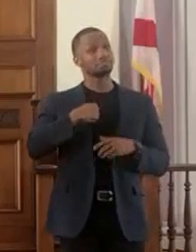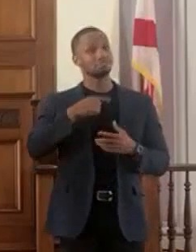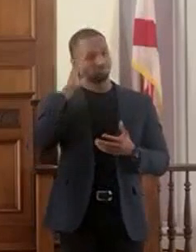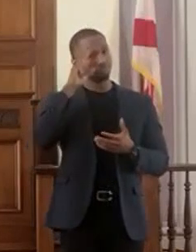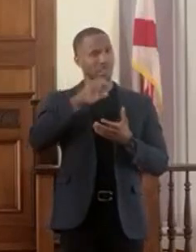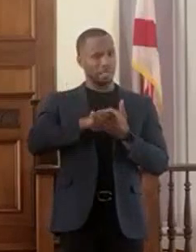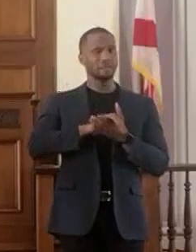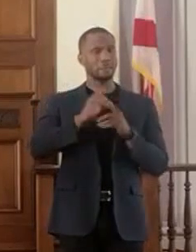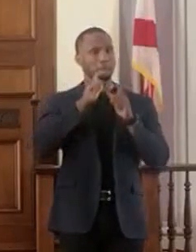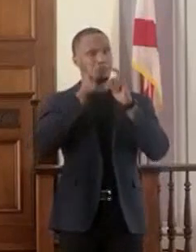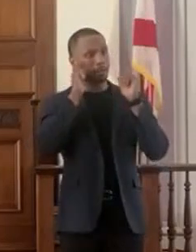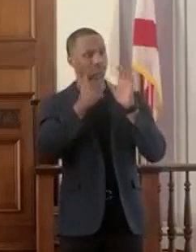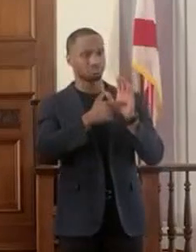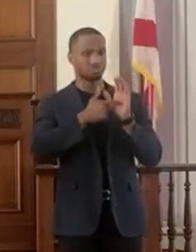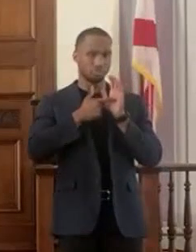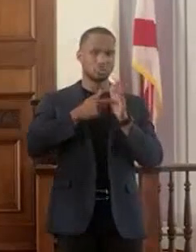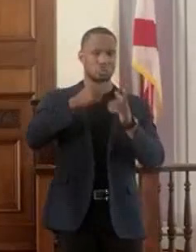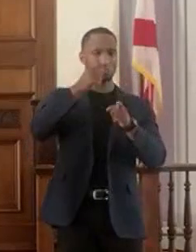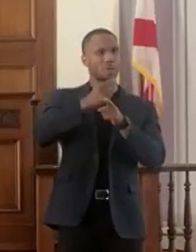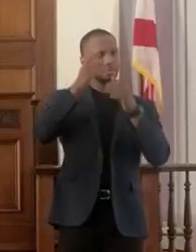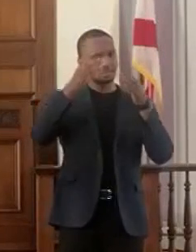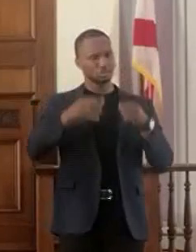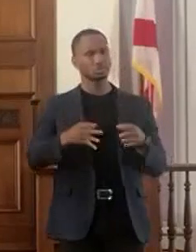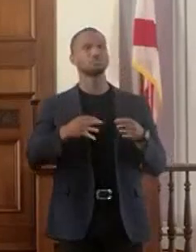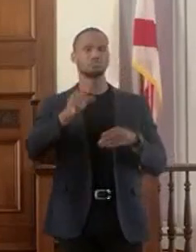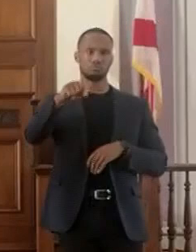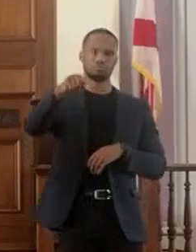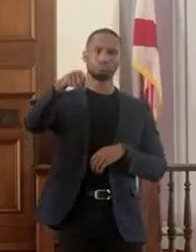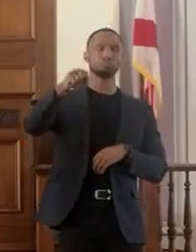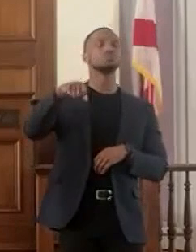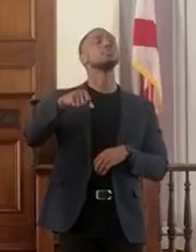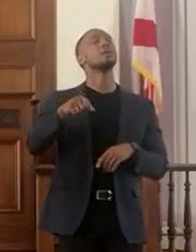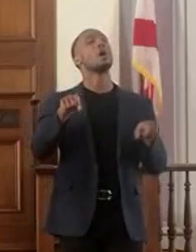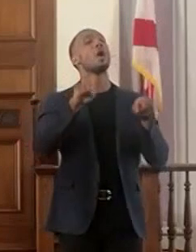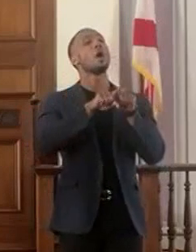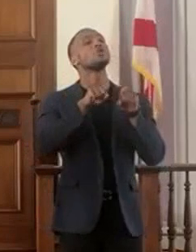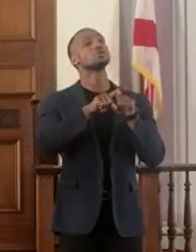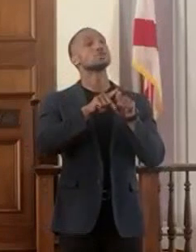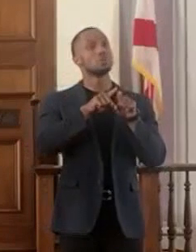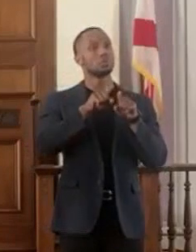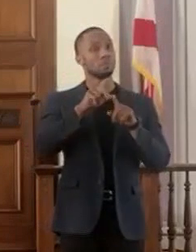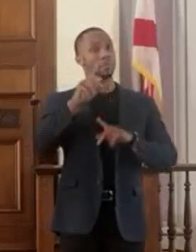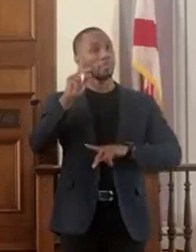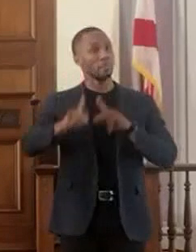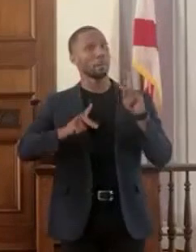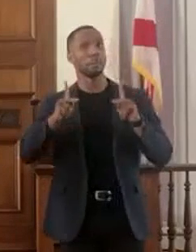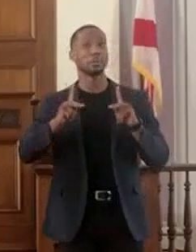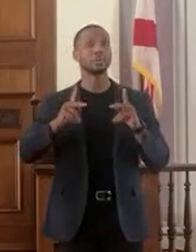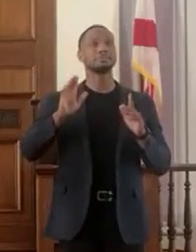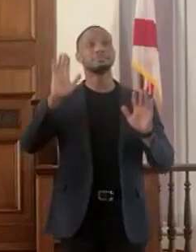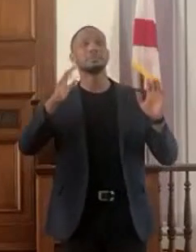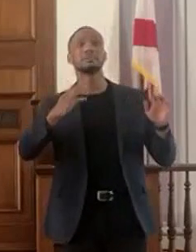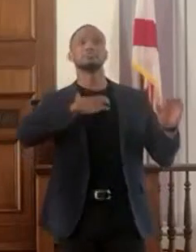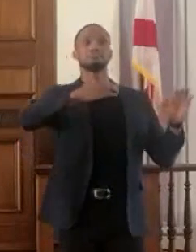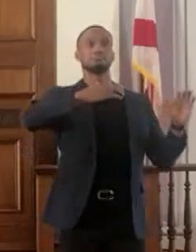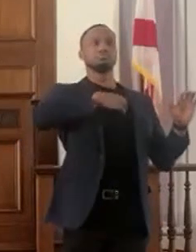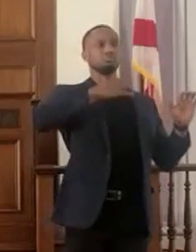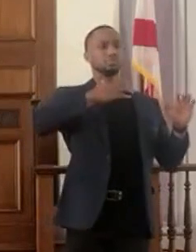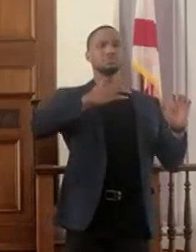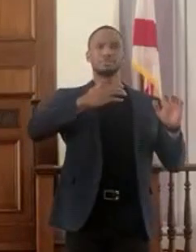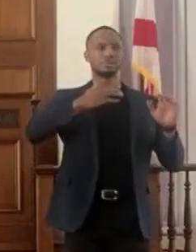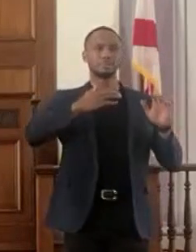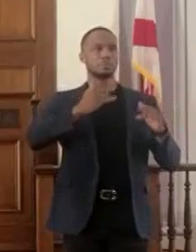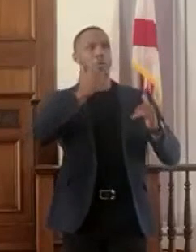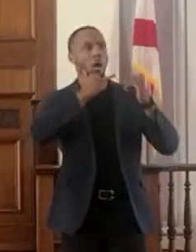mask mandate has been the right thing to do, I also respect those who object and believe that this was a